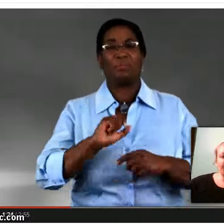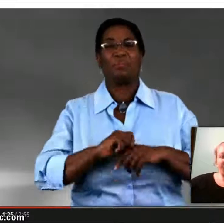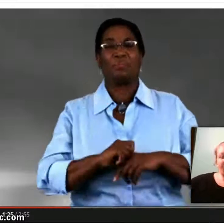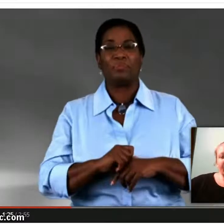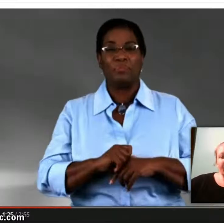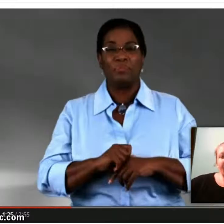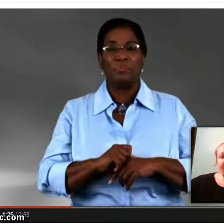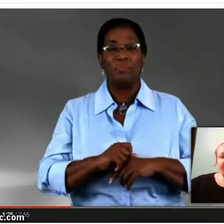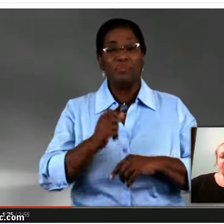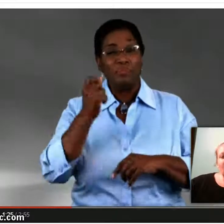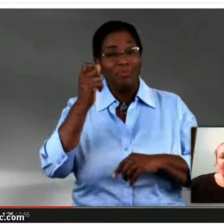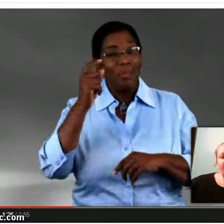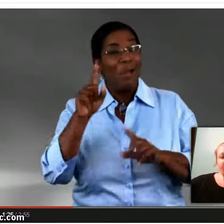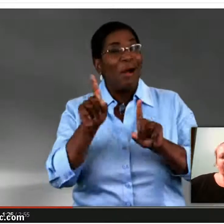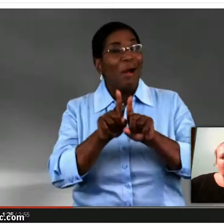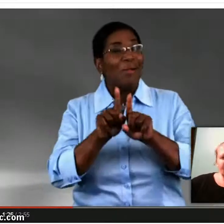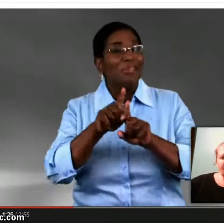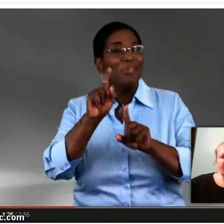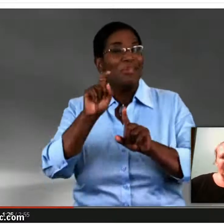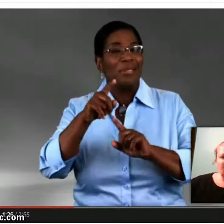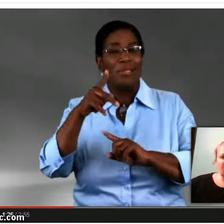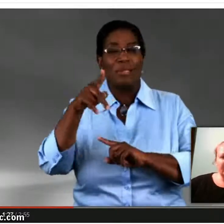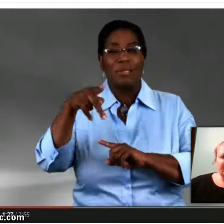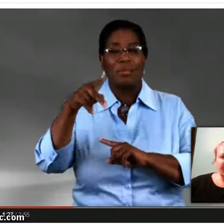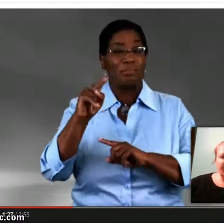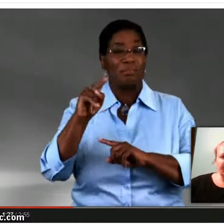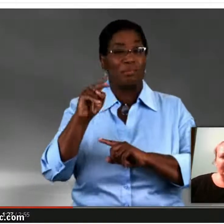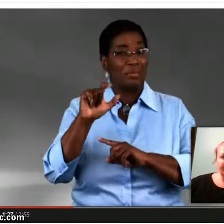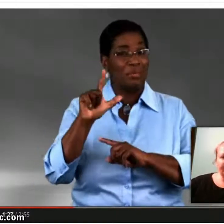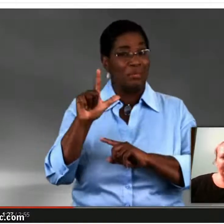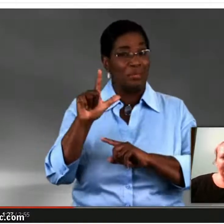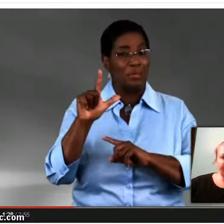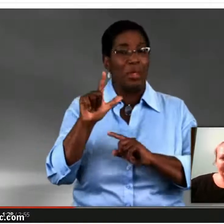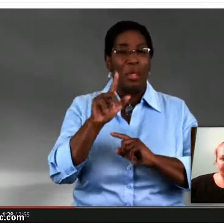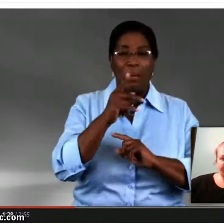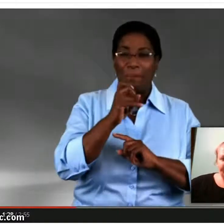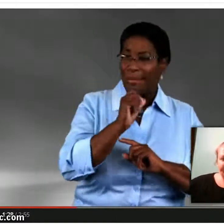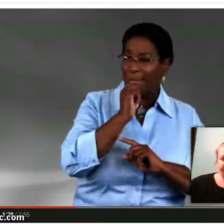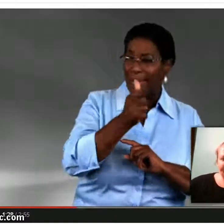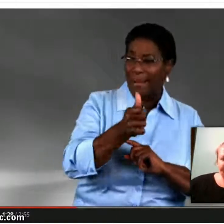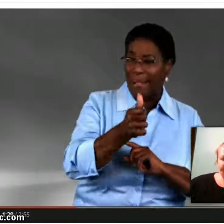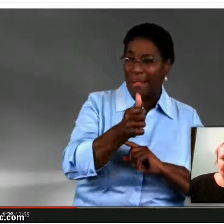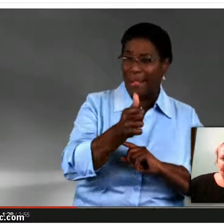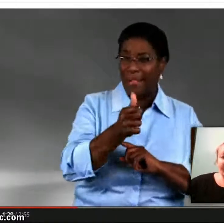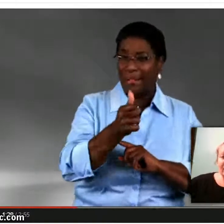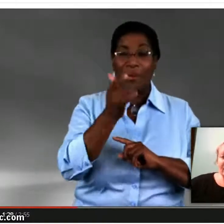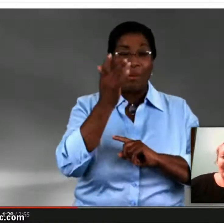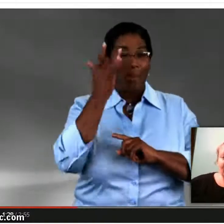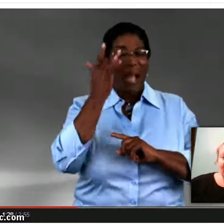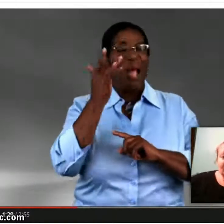You need about 12 to 14 inches of it for the petal.